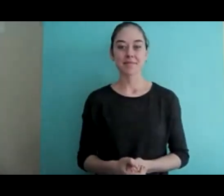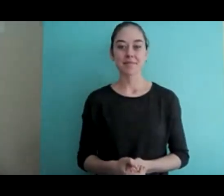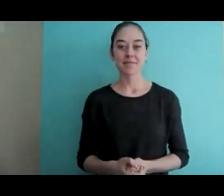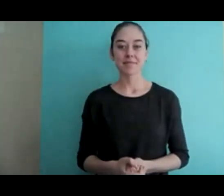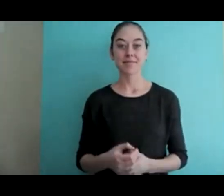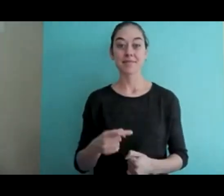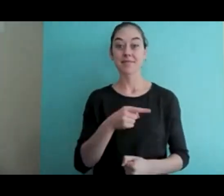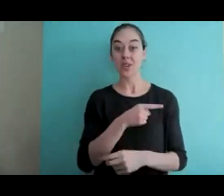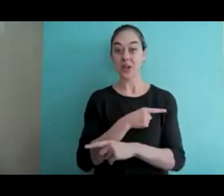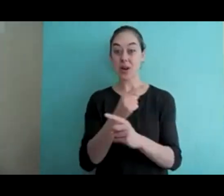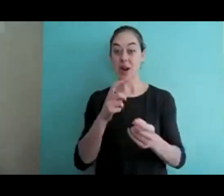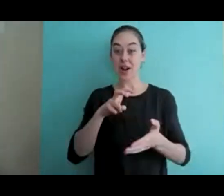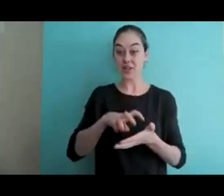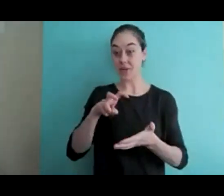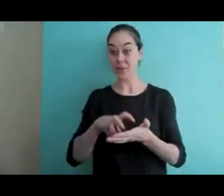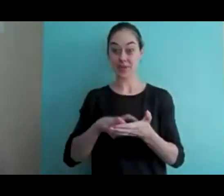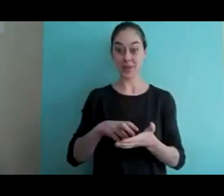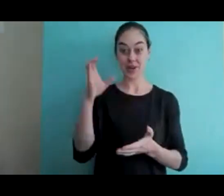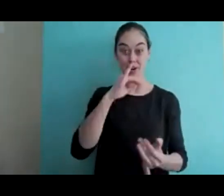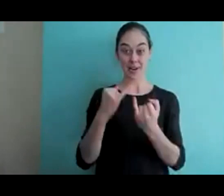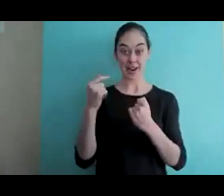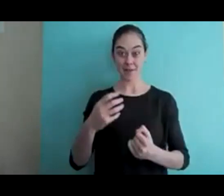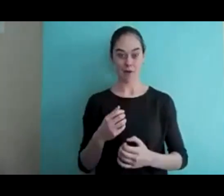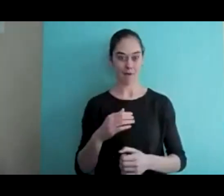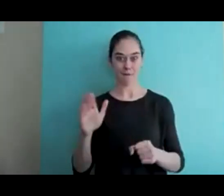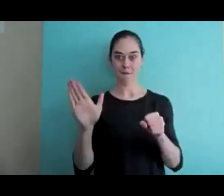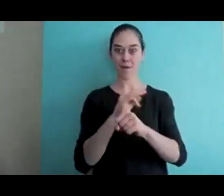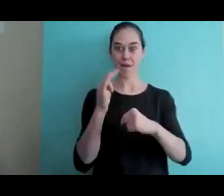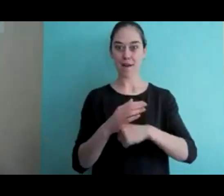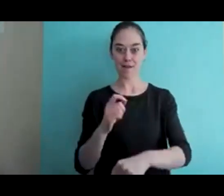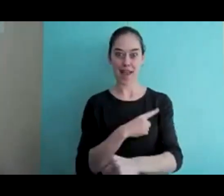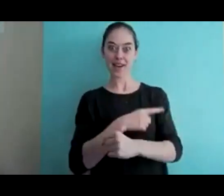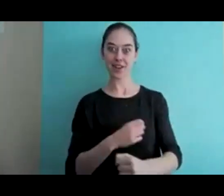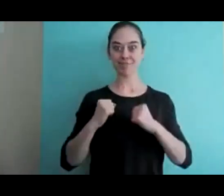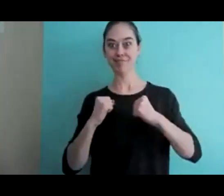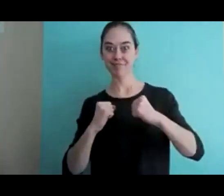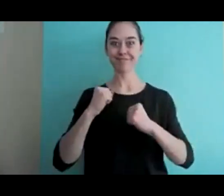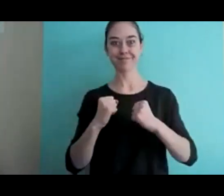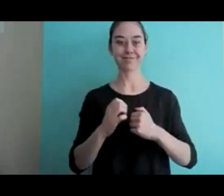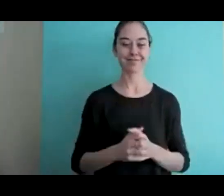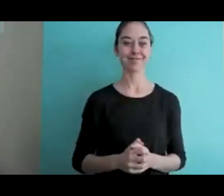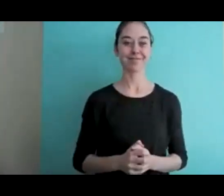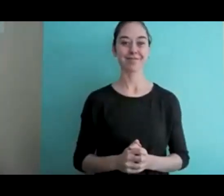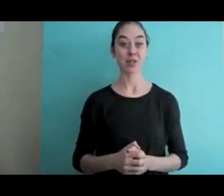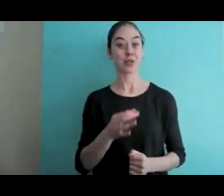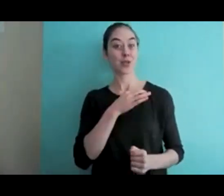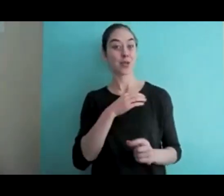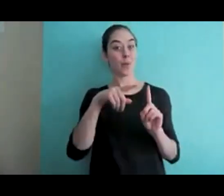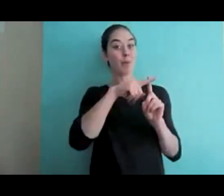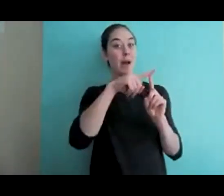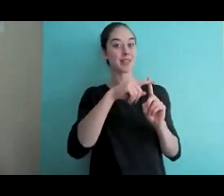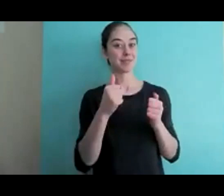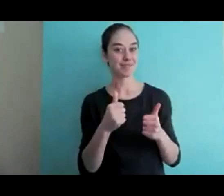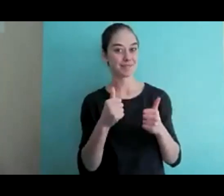You're jumping around there. You look like you've loads of energy anyway. It's all very good. It's all very positive.